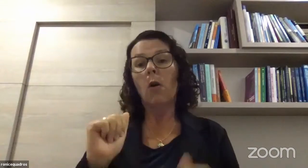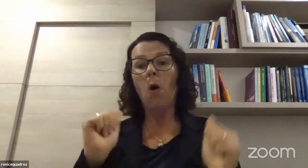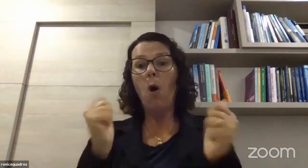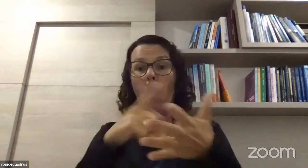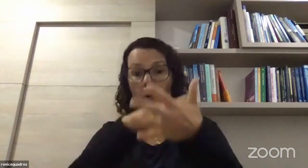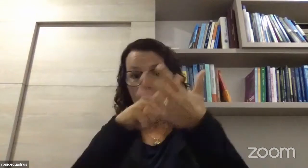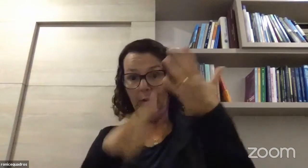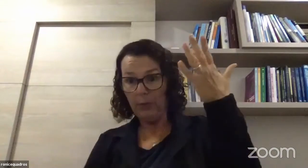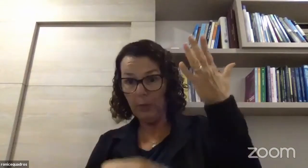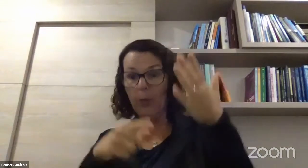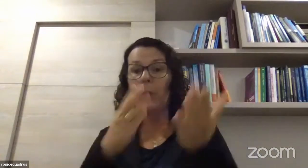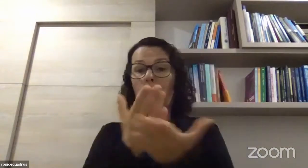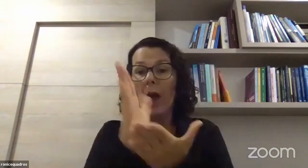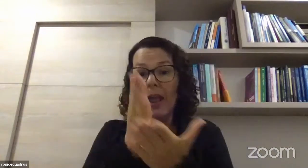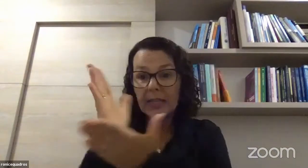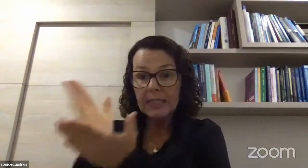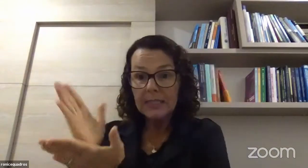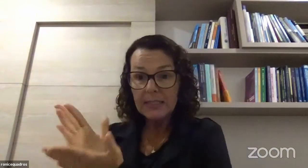well.